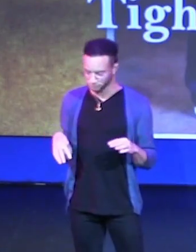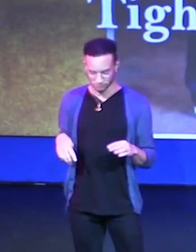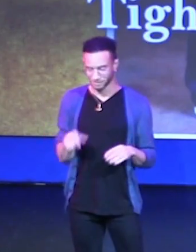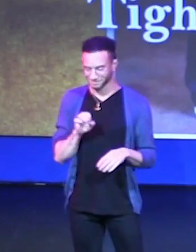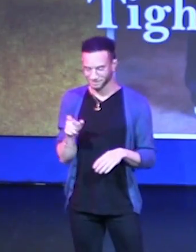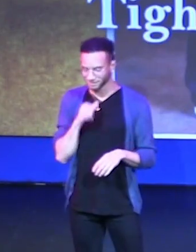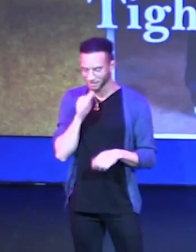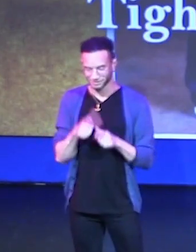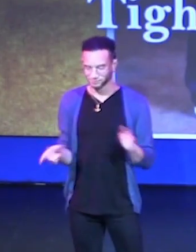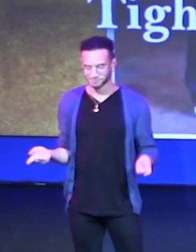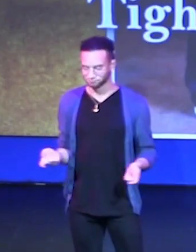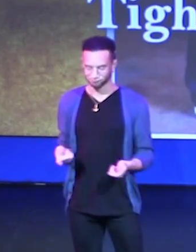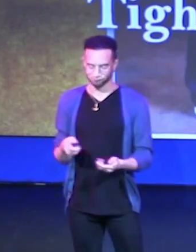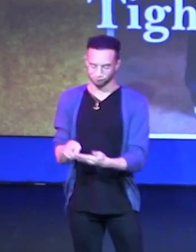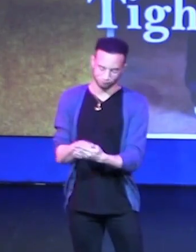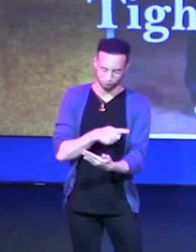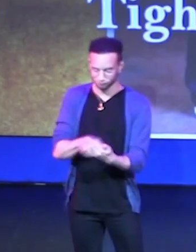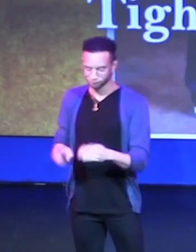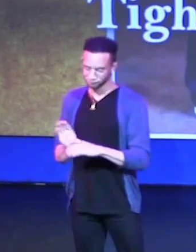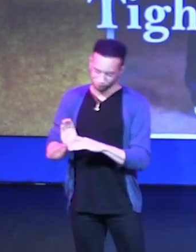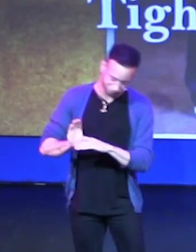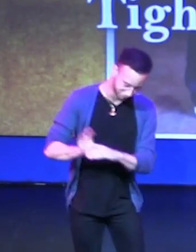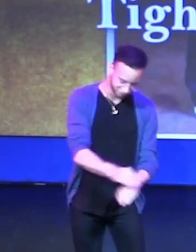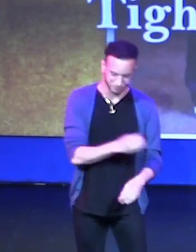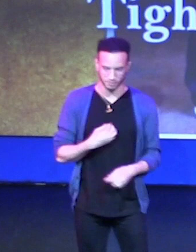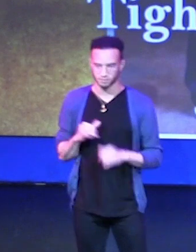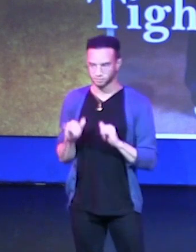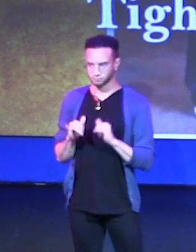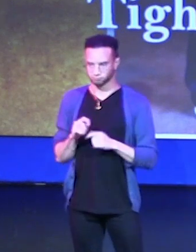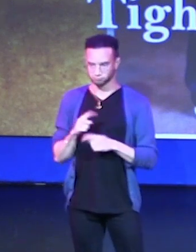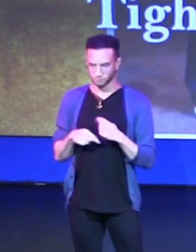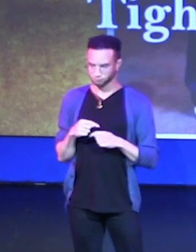really recognize that either. And they began to criticize me for that.